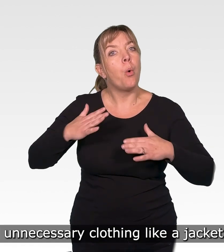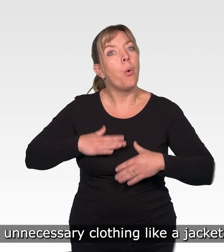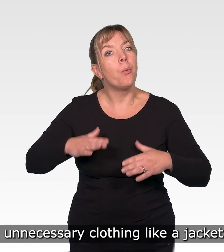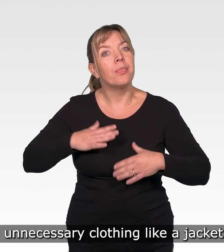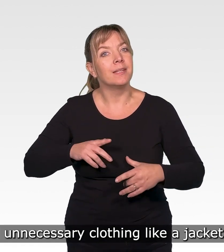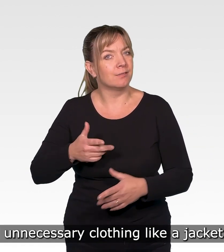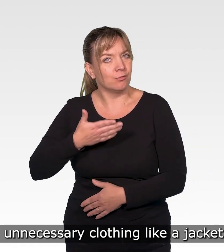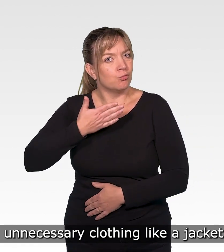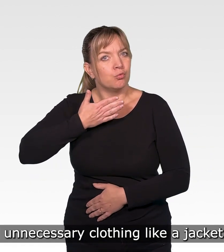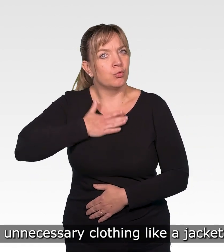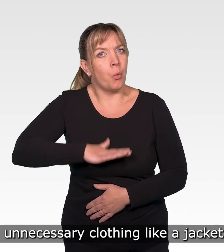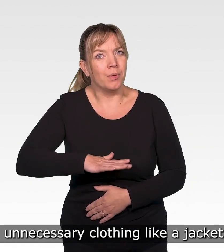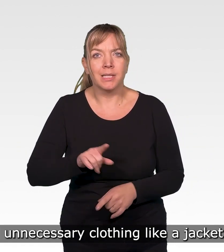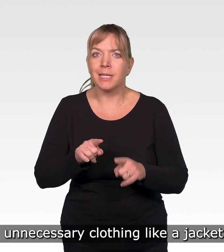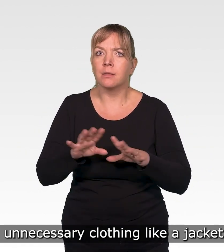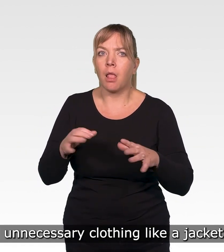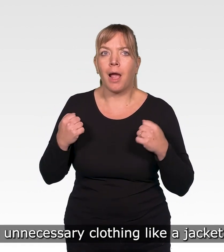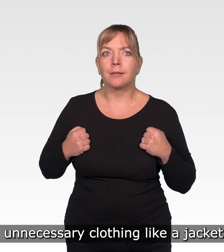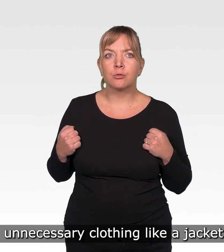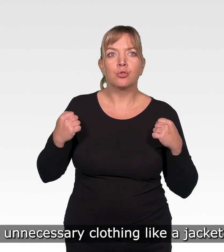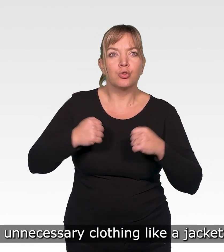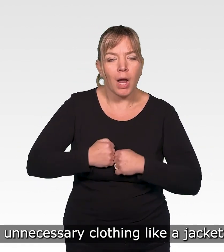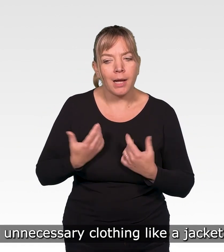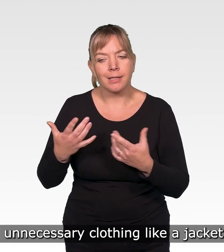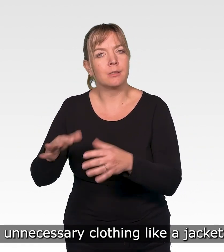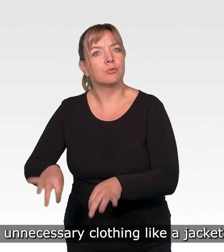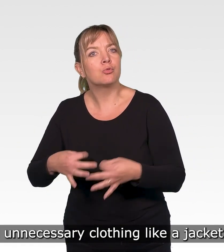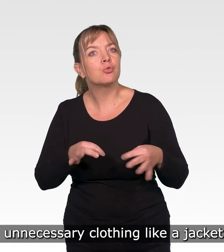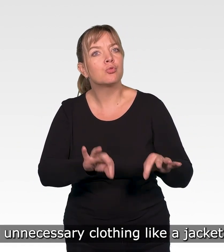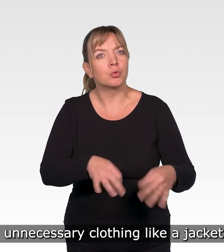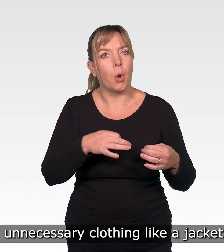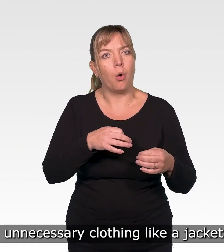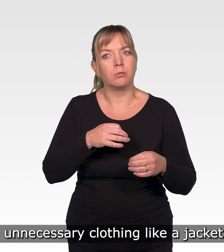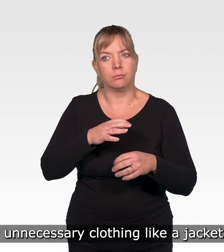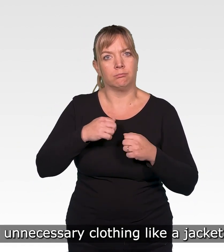Remove all unnecessary clothing like a jacket or socks.